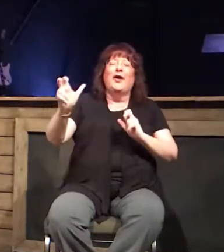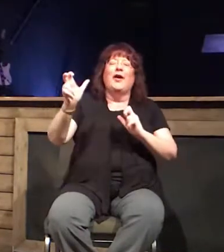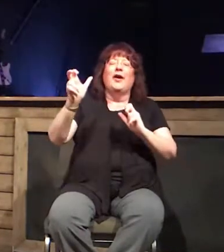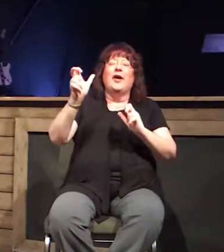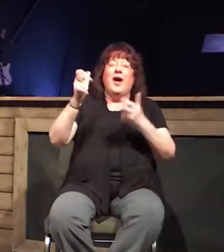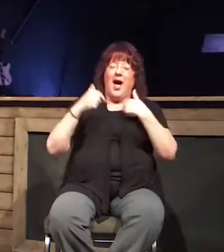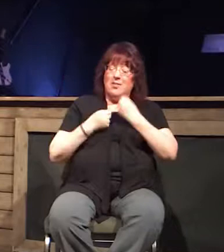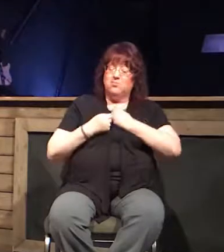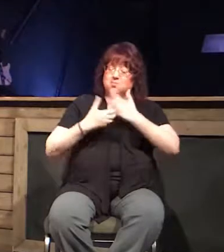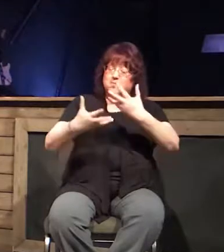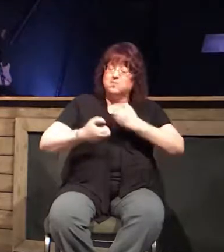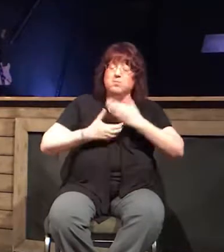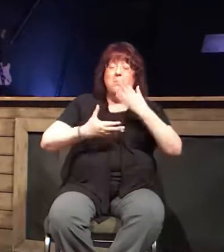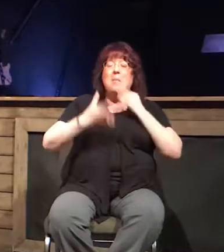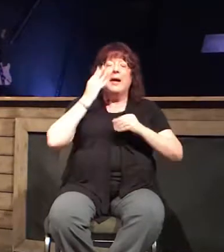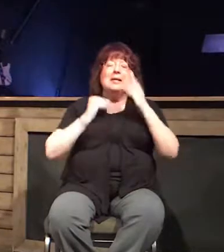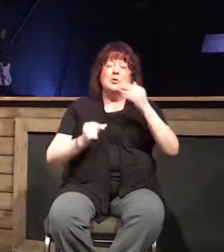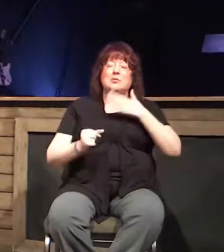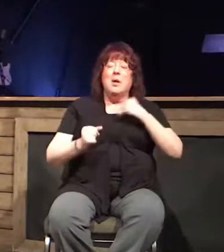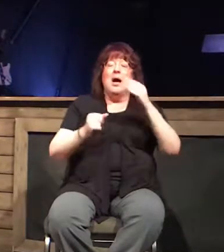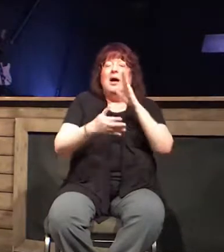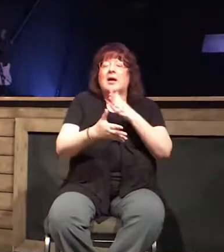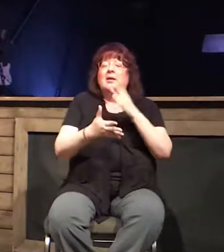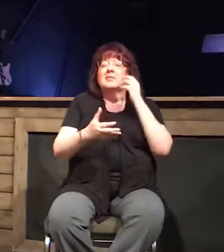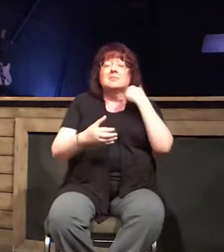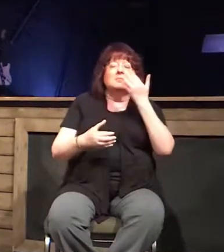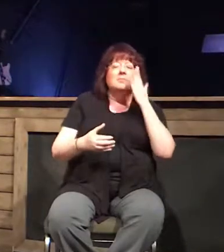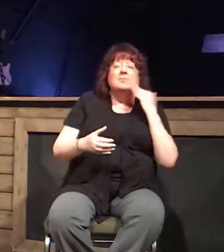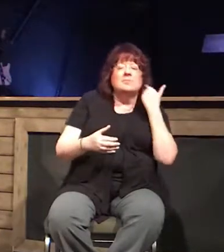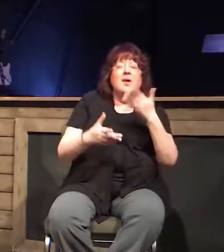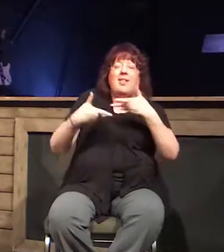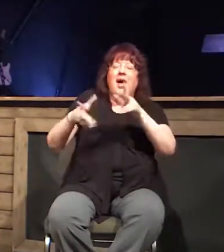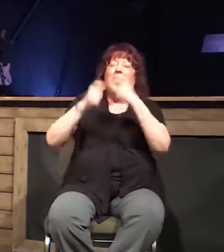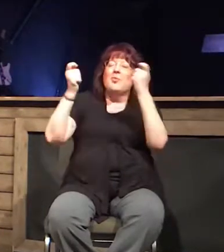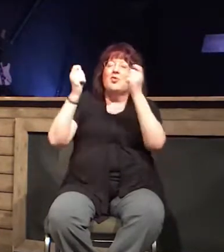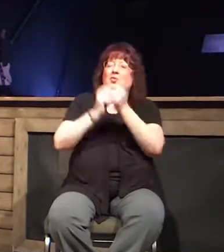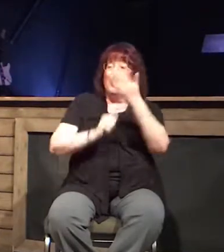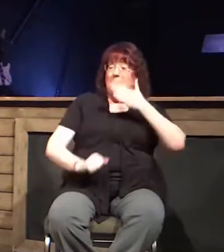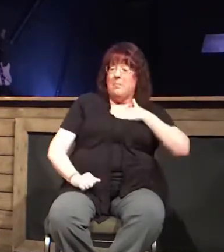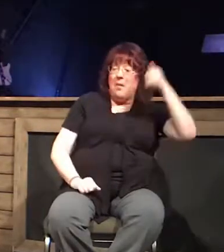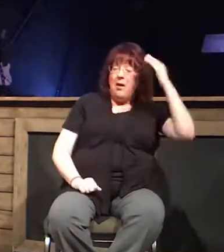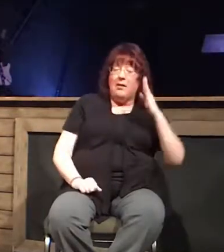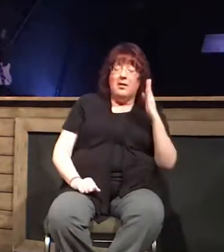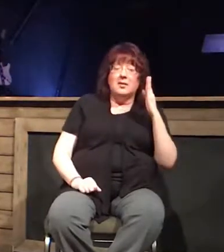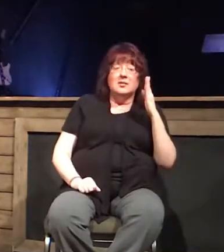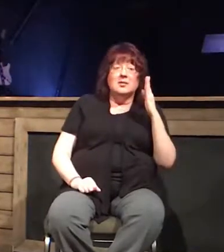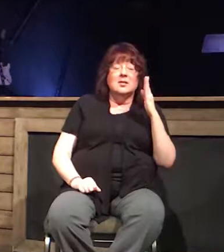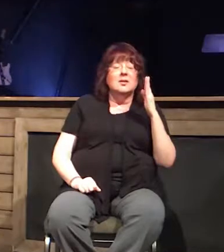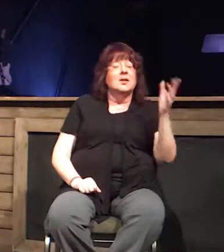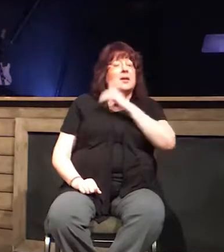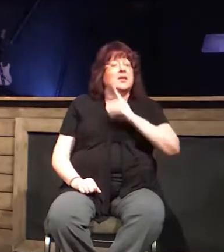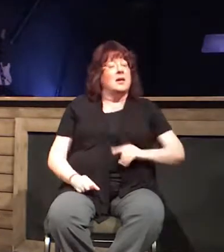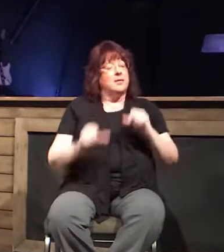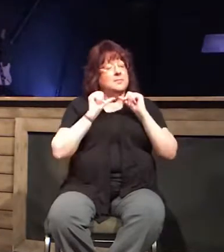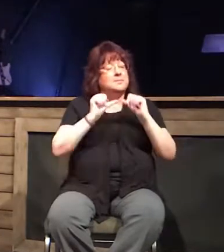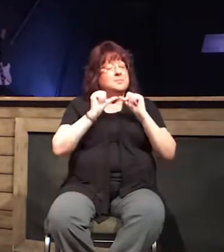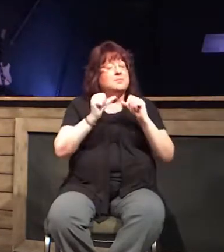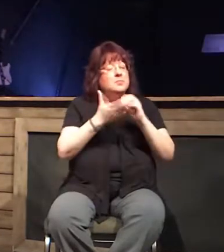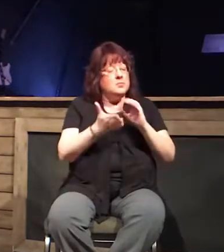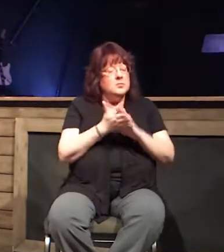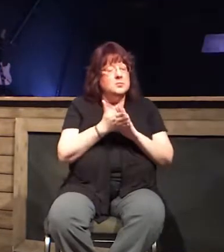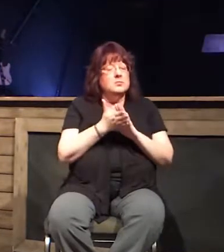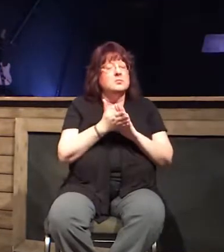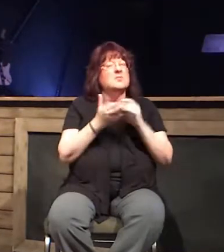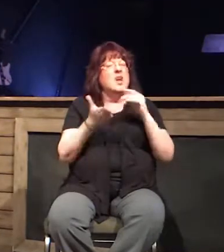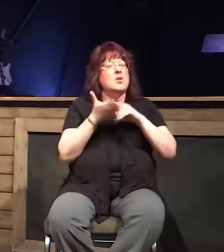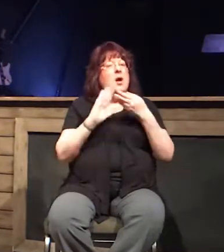let them hear what I've gone through, let them hear my story, and let them rejoice with my God." Then David goes on, and he writes this. Now he gets